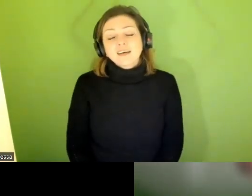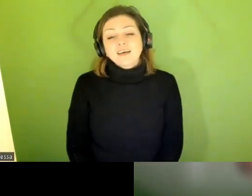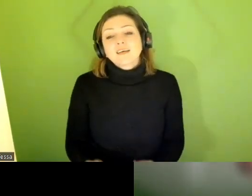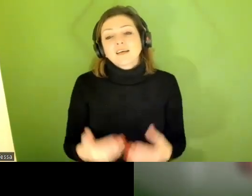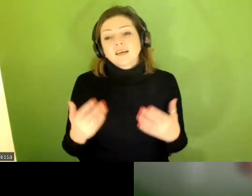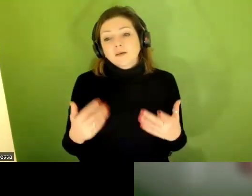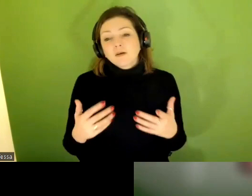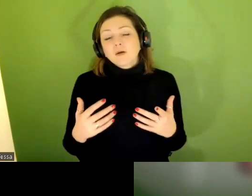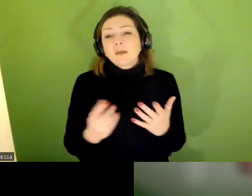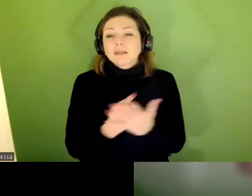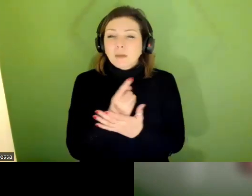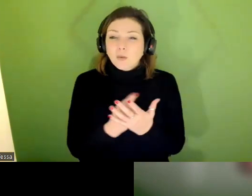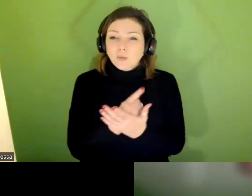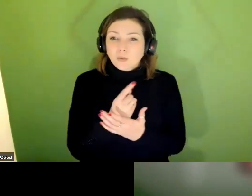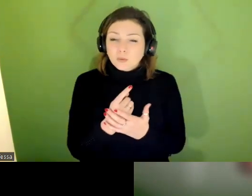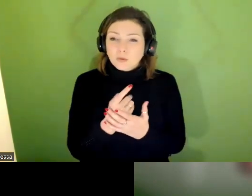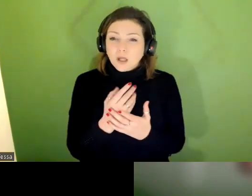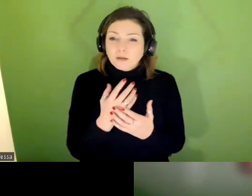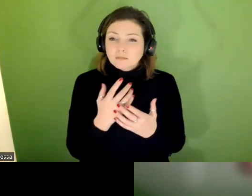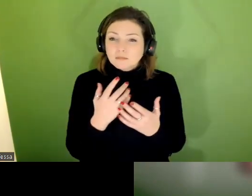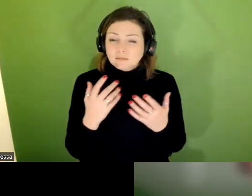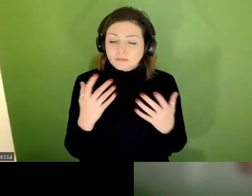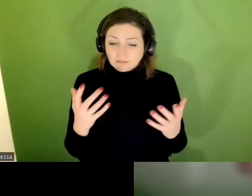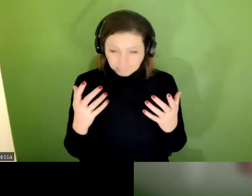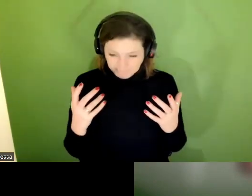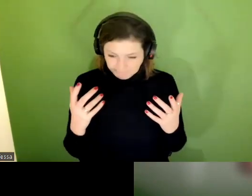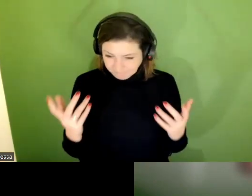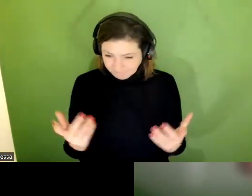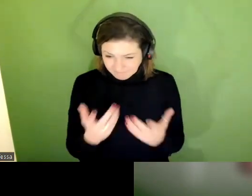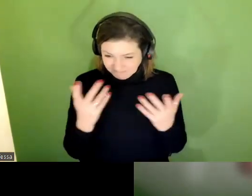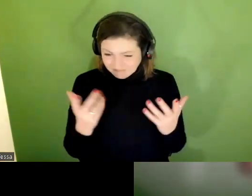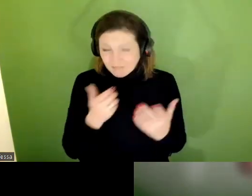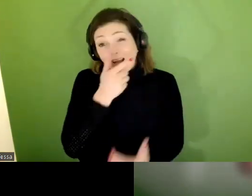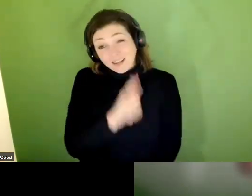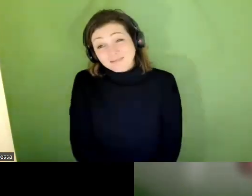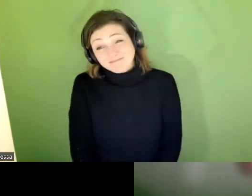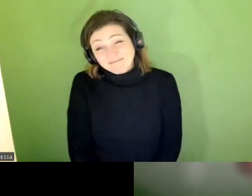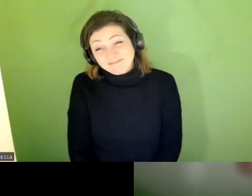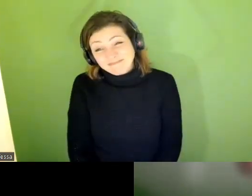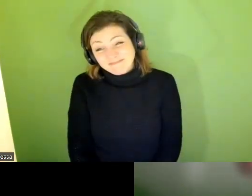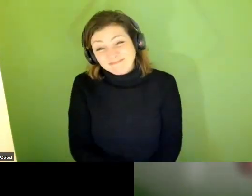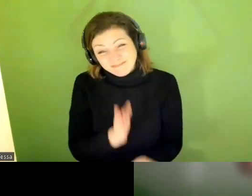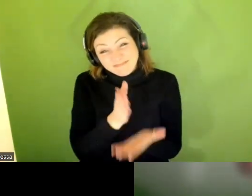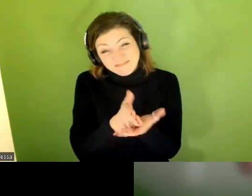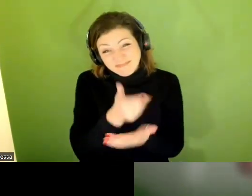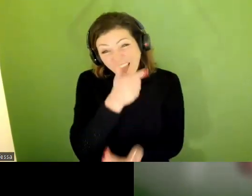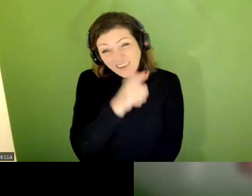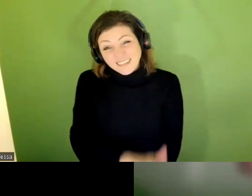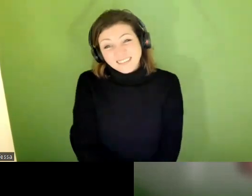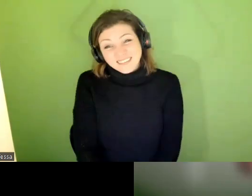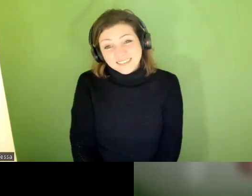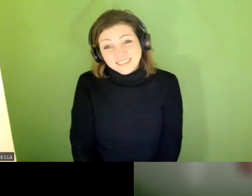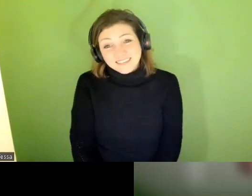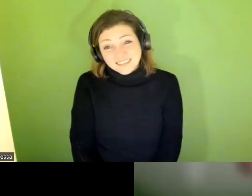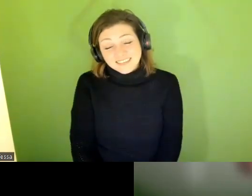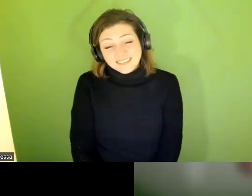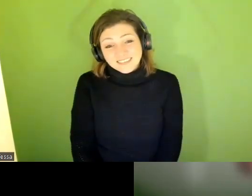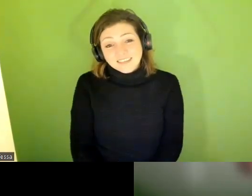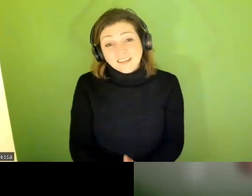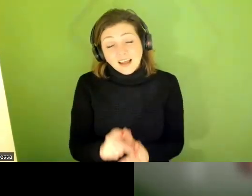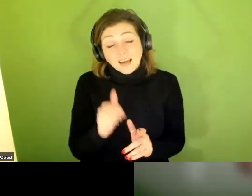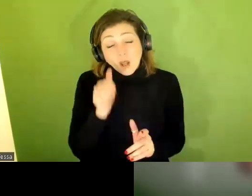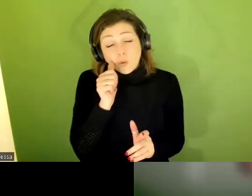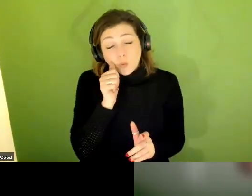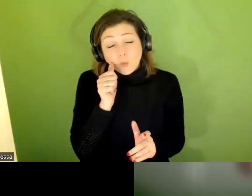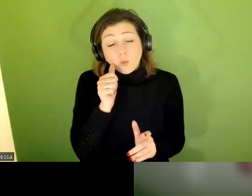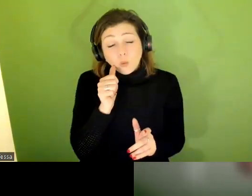about sort of yeah, it's so much just about luck. It just takes the thing that I keep sort of realizing more and more is